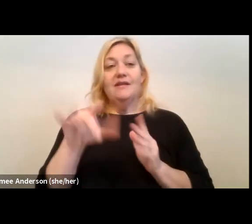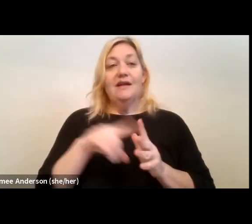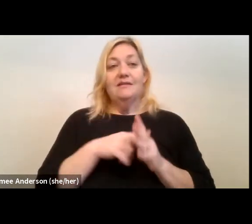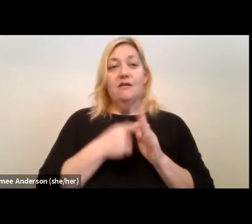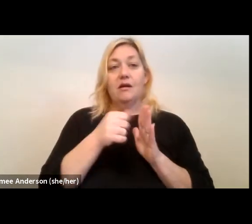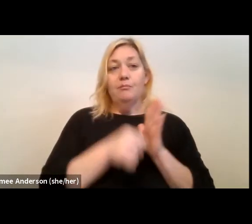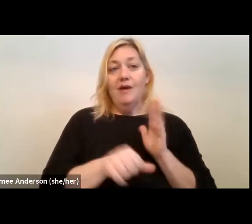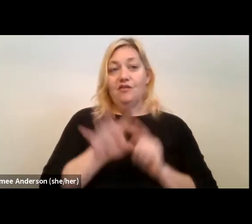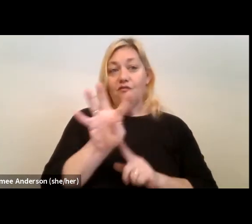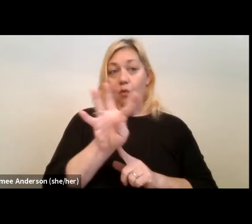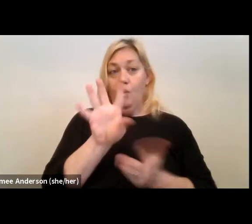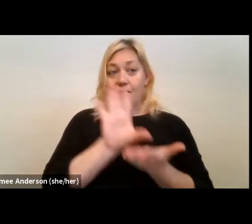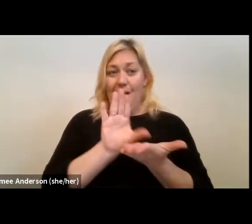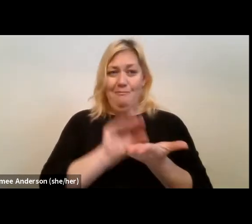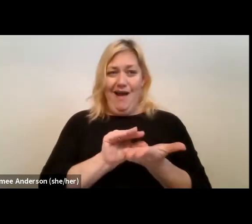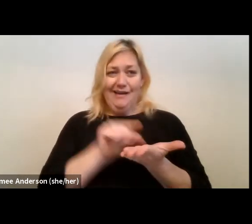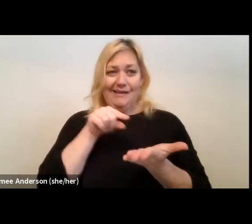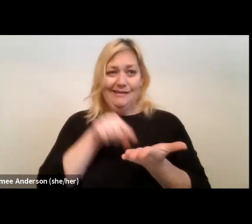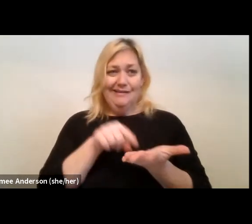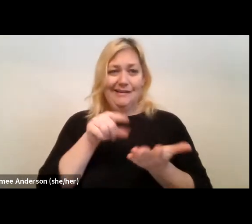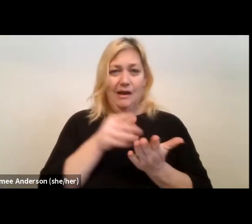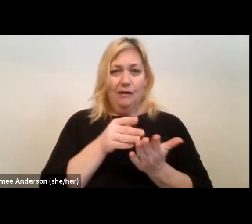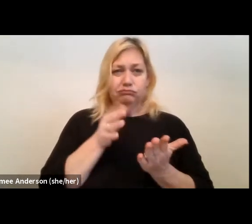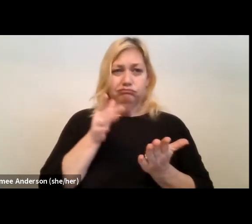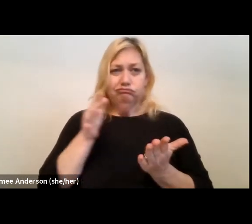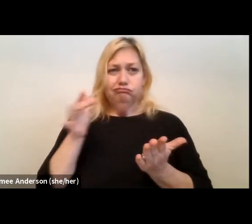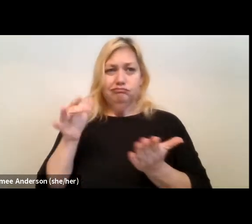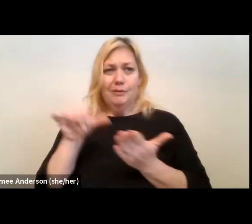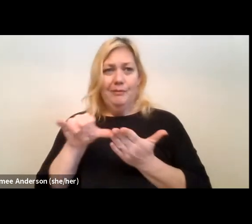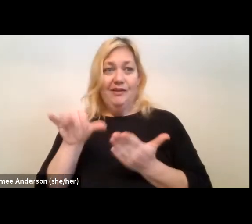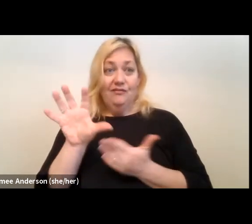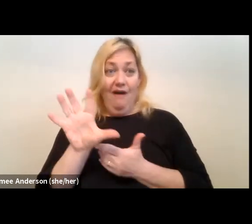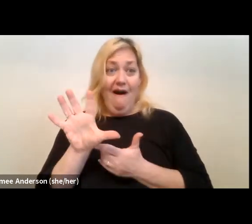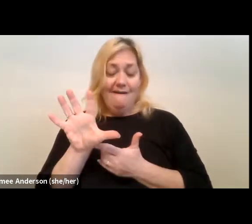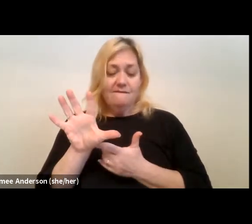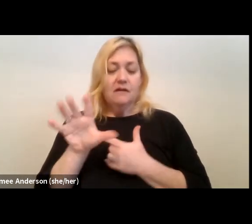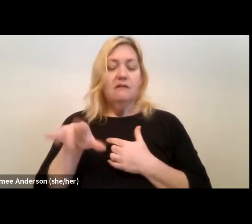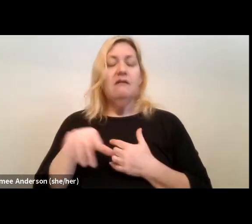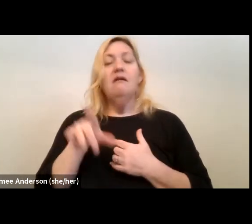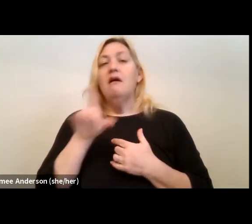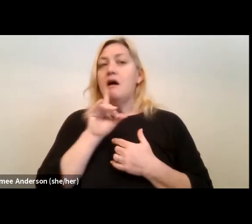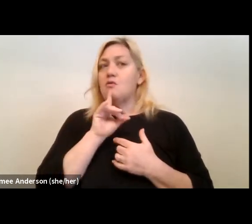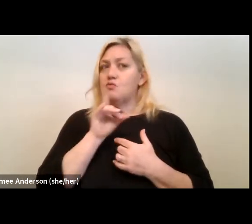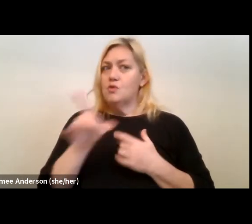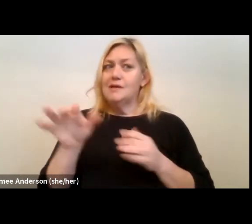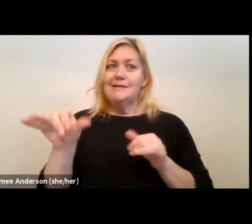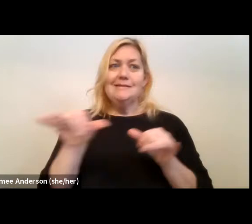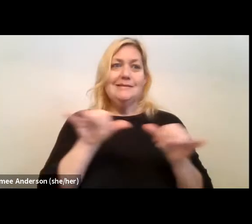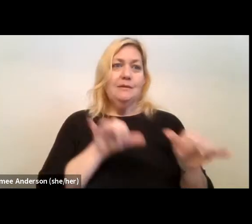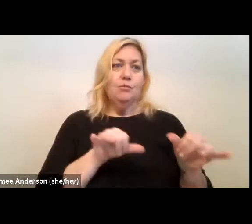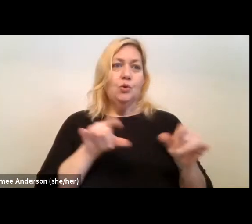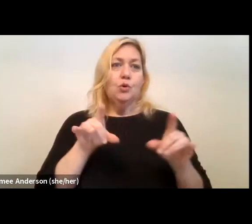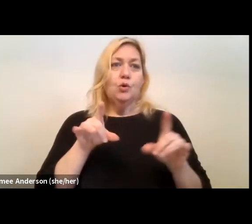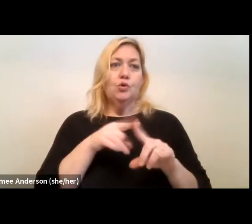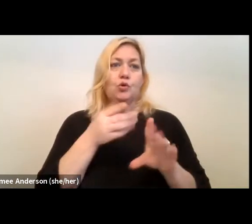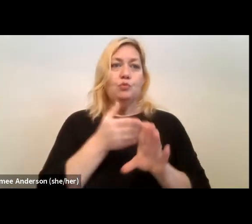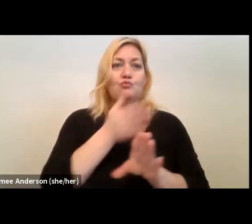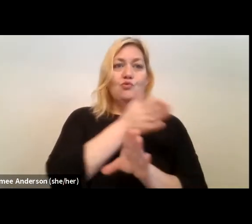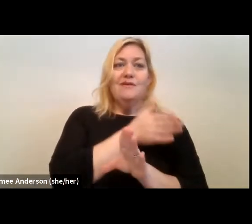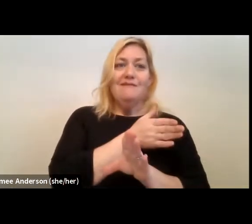of the packet and go to page 5 are very, very similar to